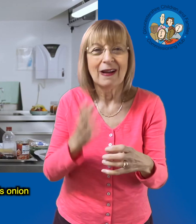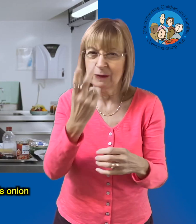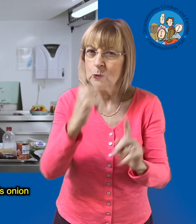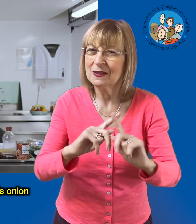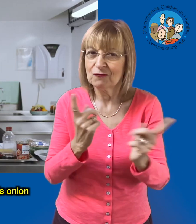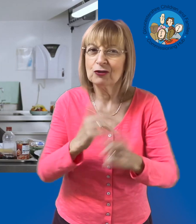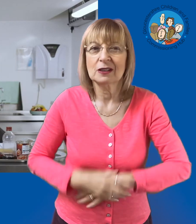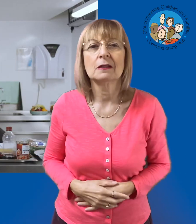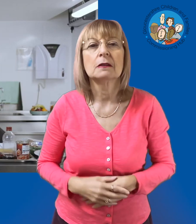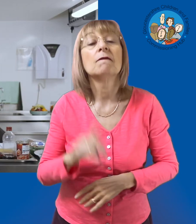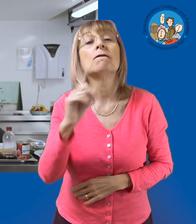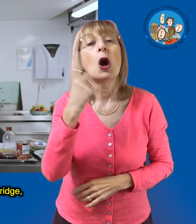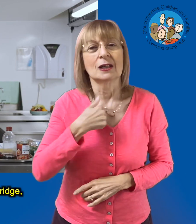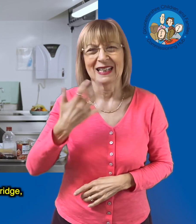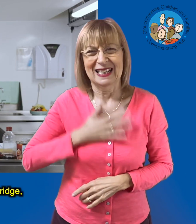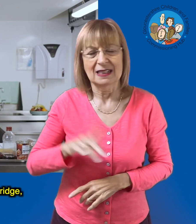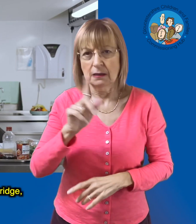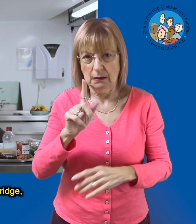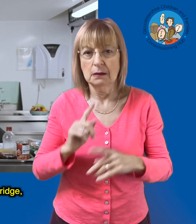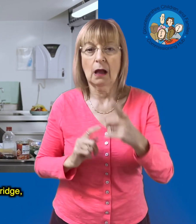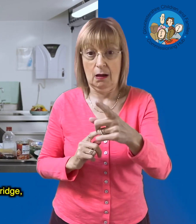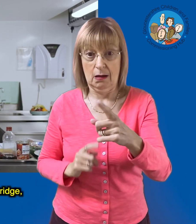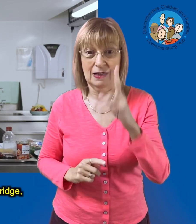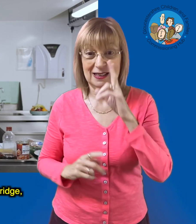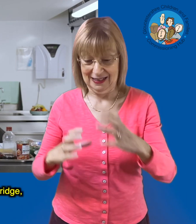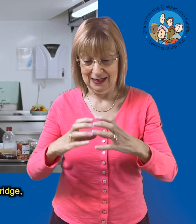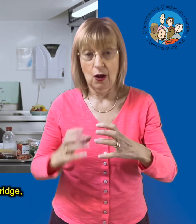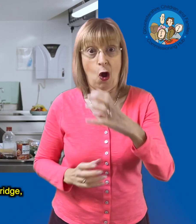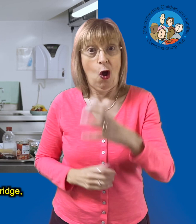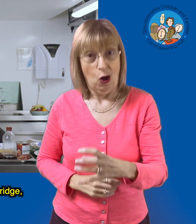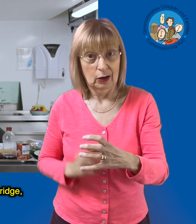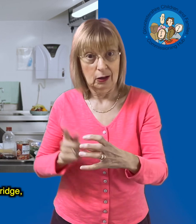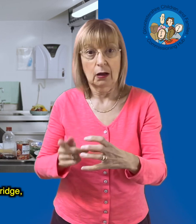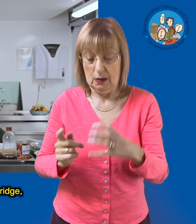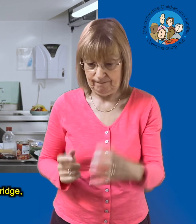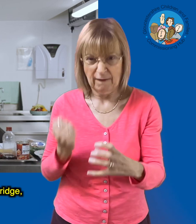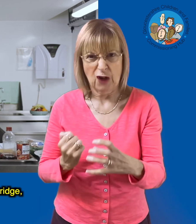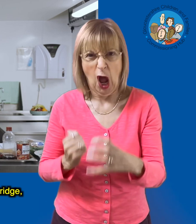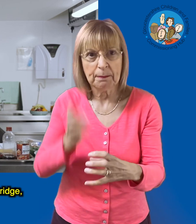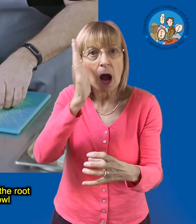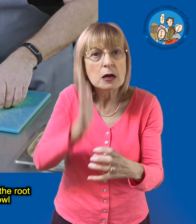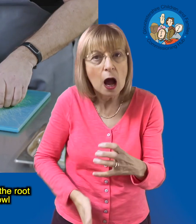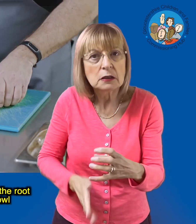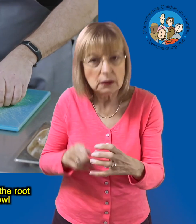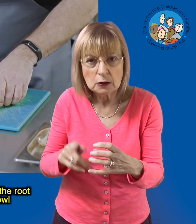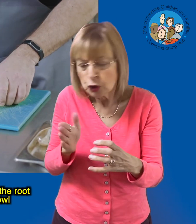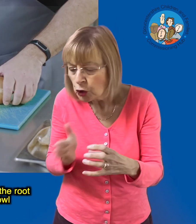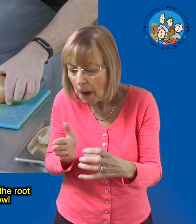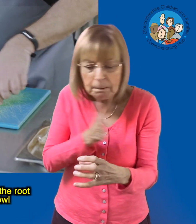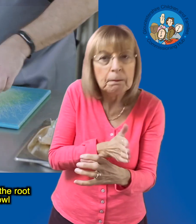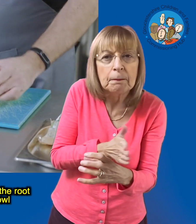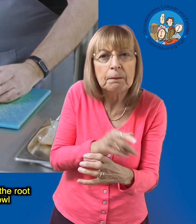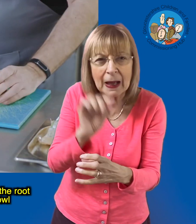method. So first of all, what we need to do is, using a bridge, we hold the onion nice and tight and we take off